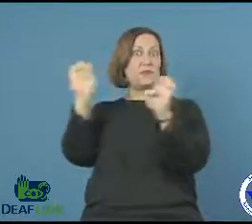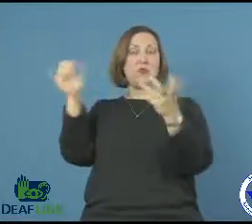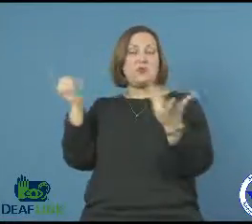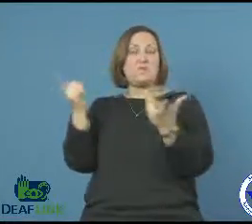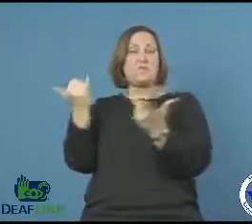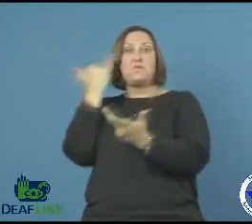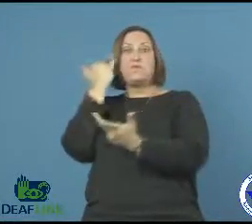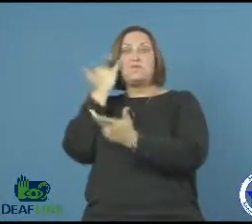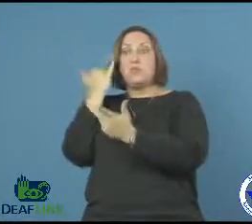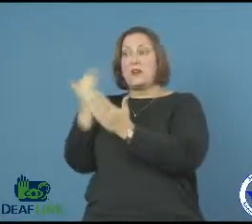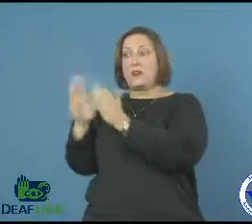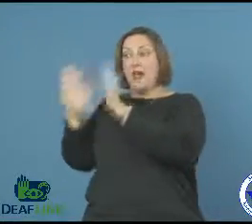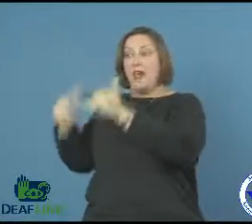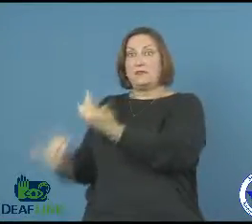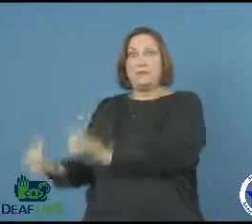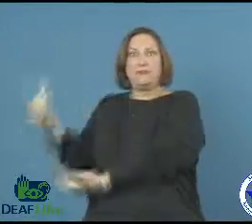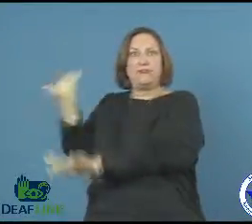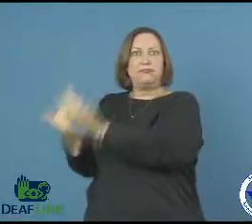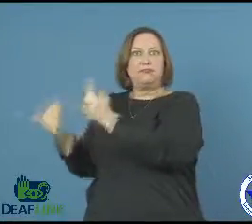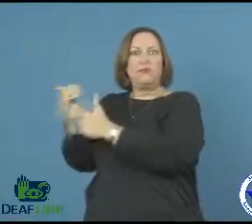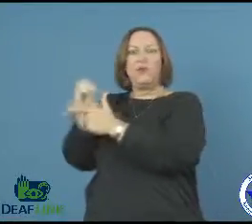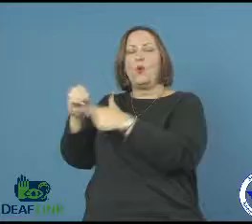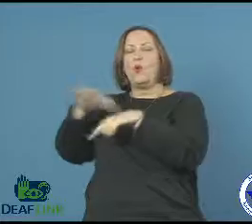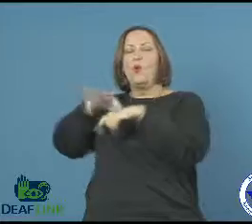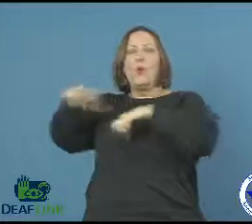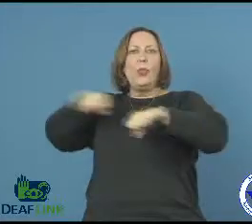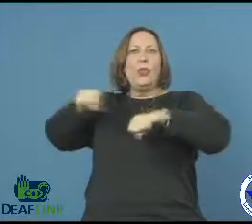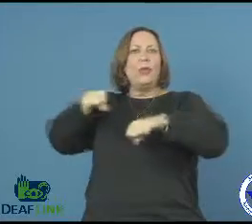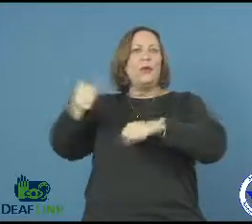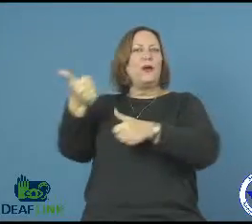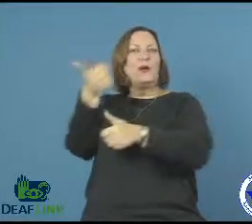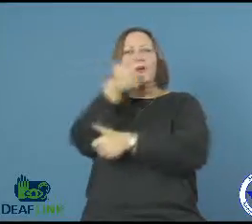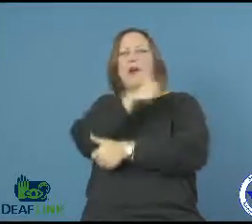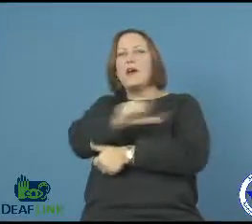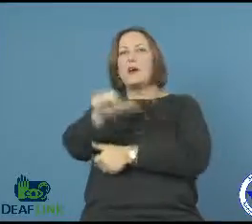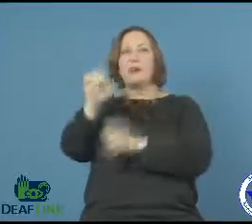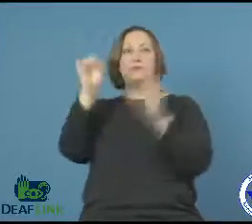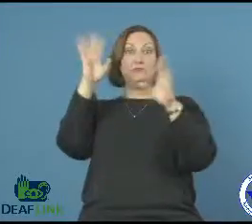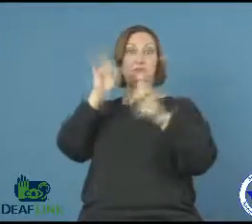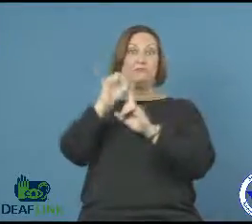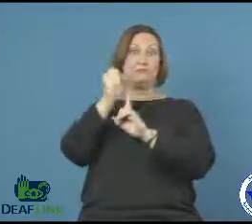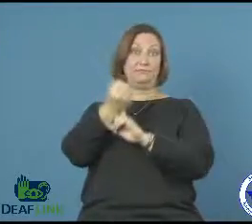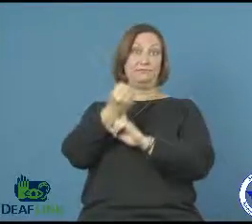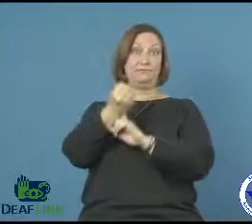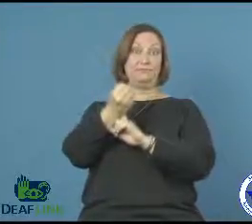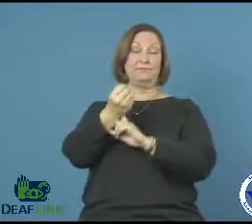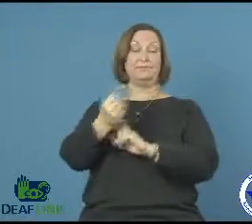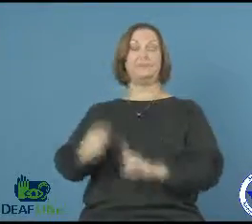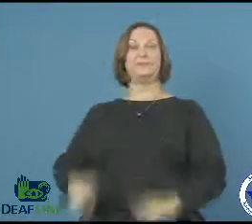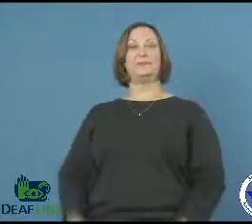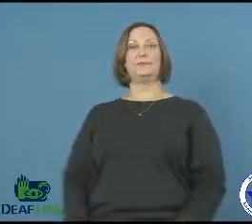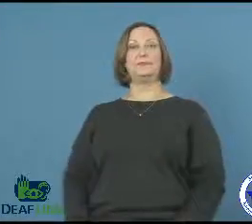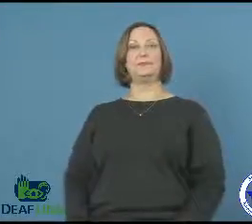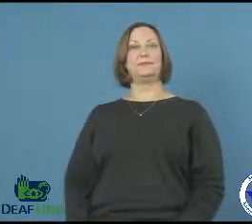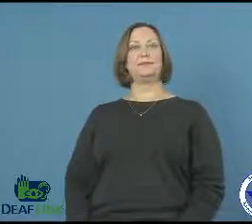can impact your community, from a neighborhood fire to a major disaster of any